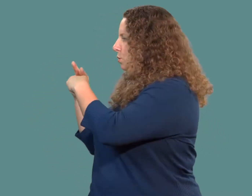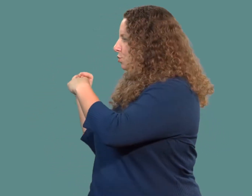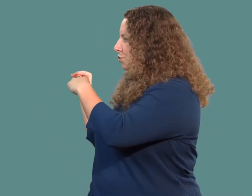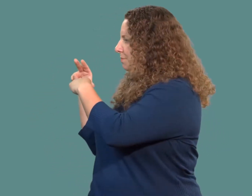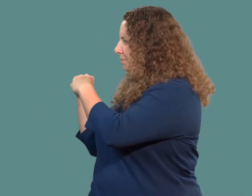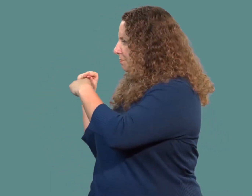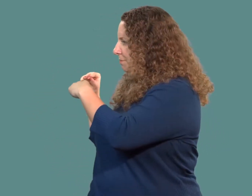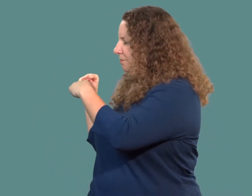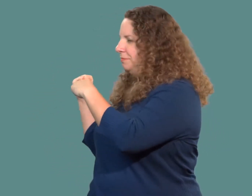mooch.